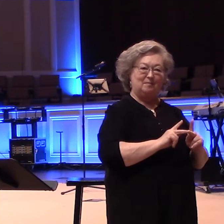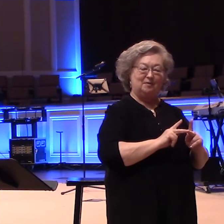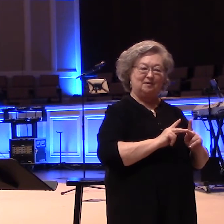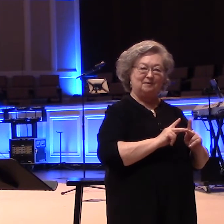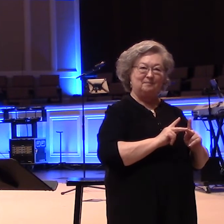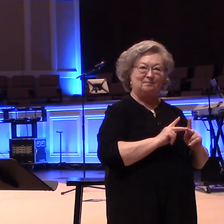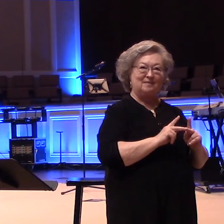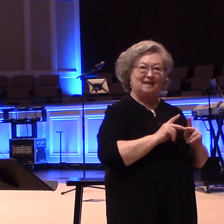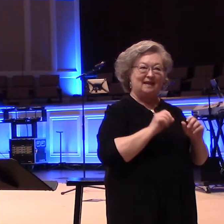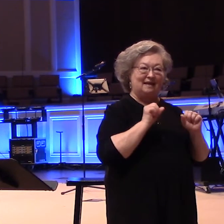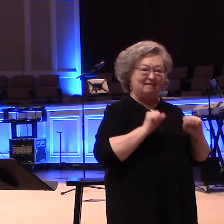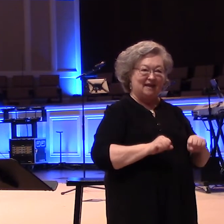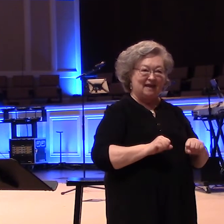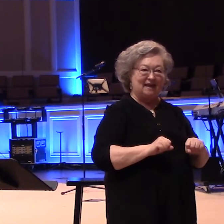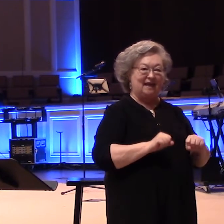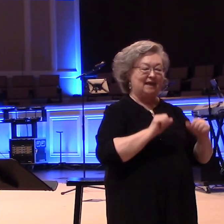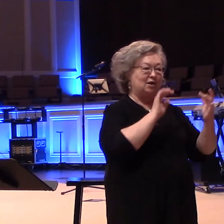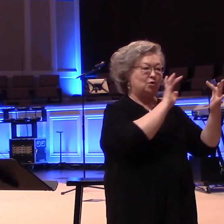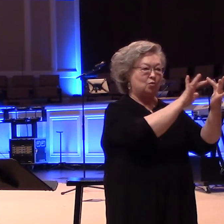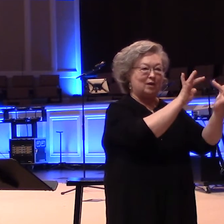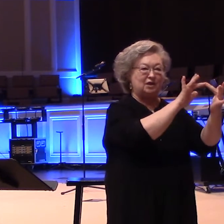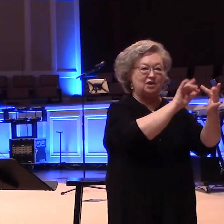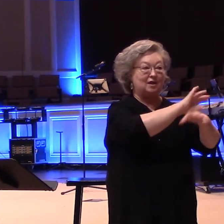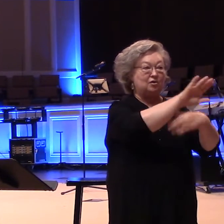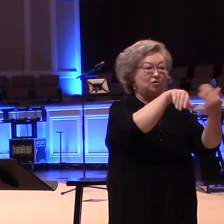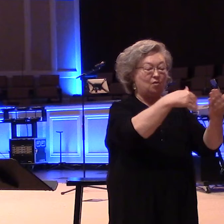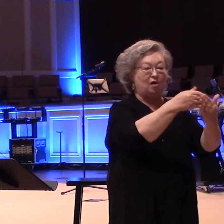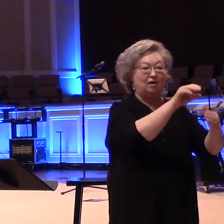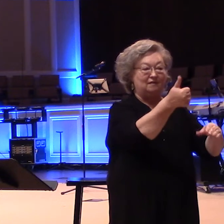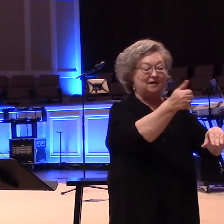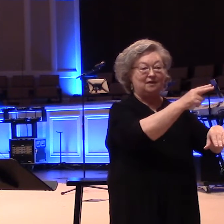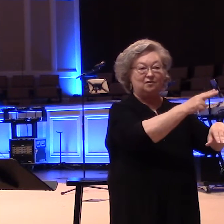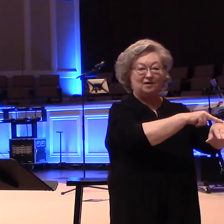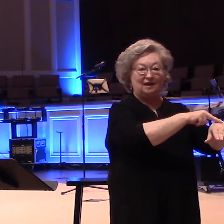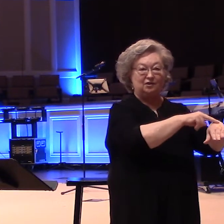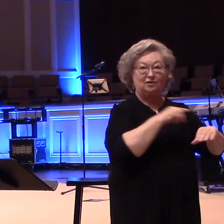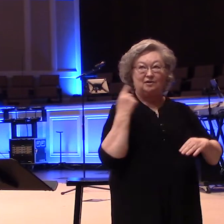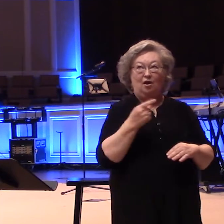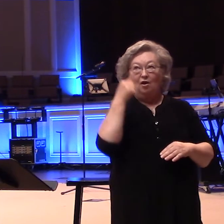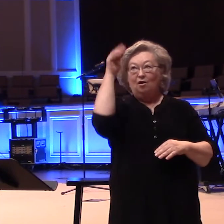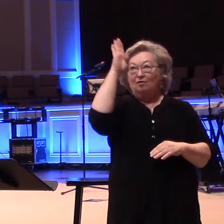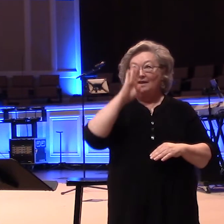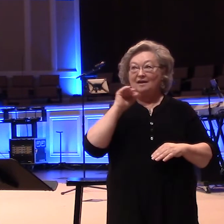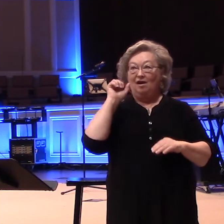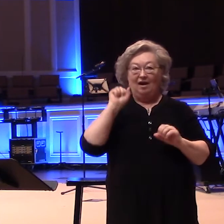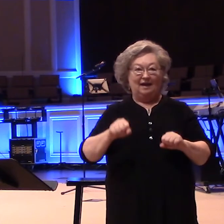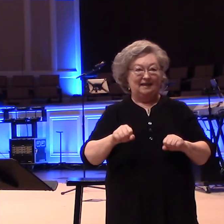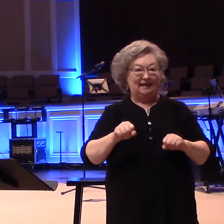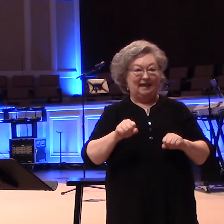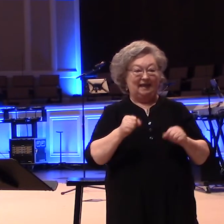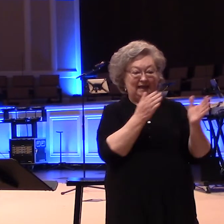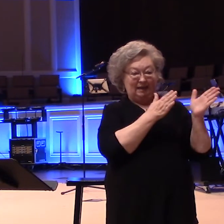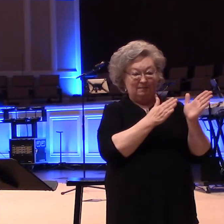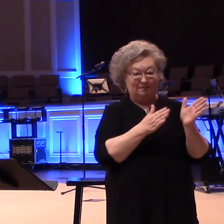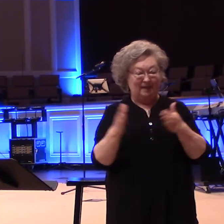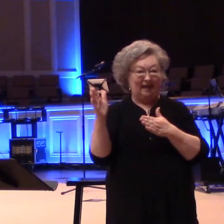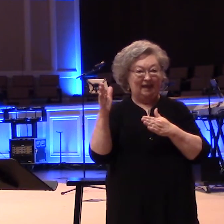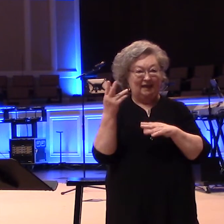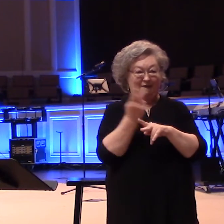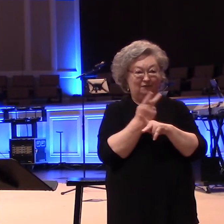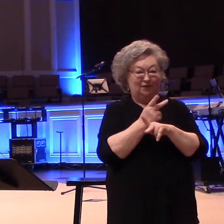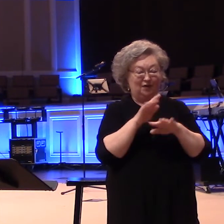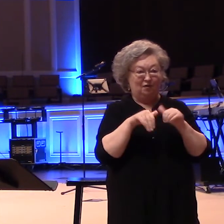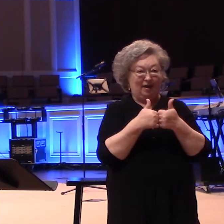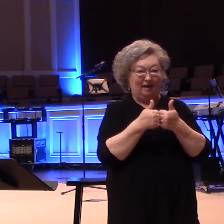be blessed. Only God could figure out how to make that so through his son Jesus. And only God would be